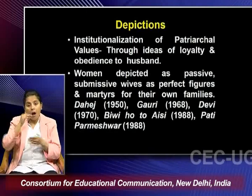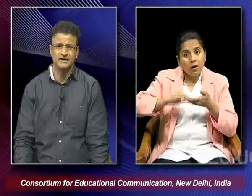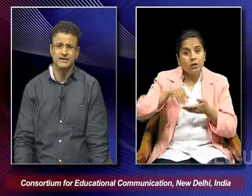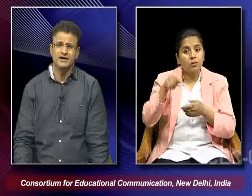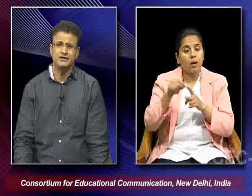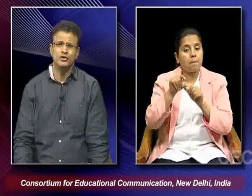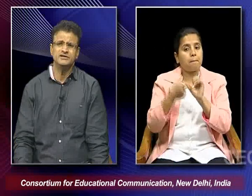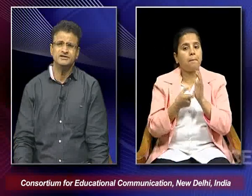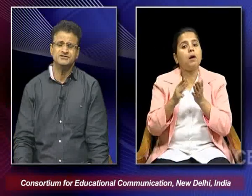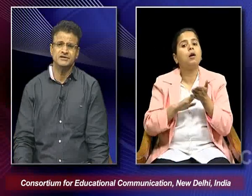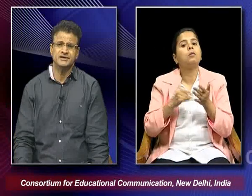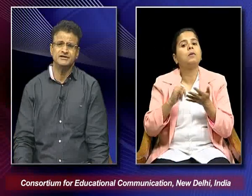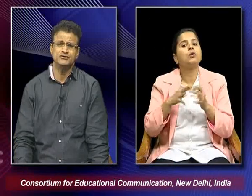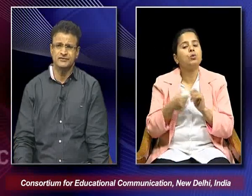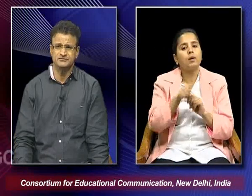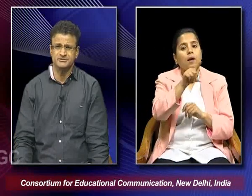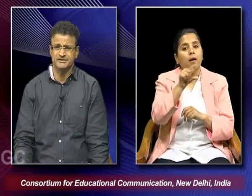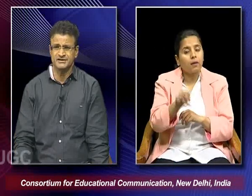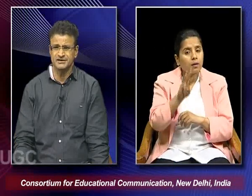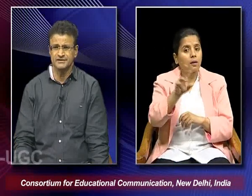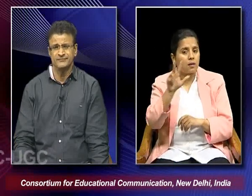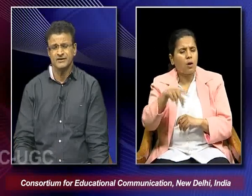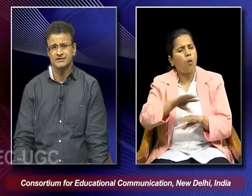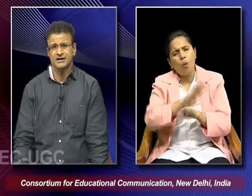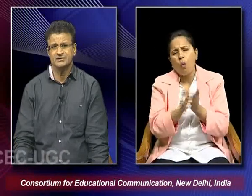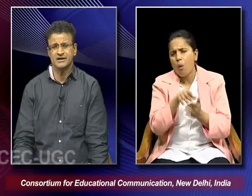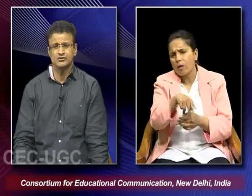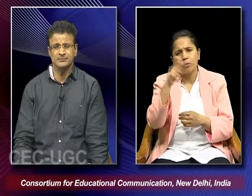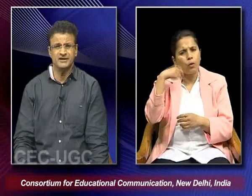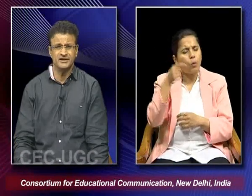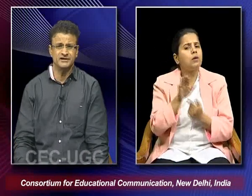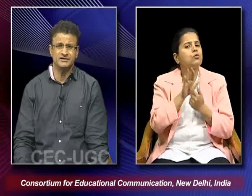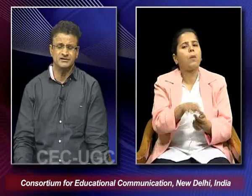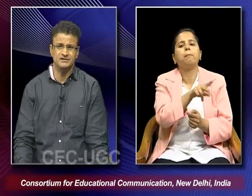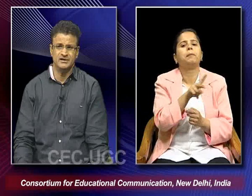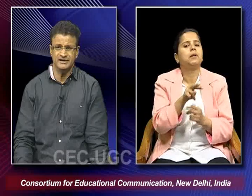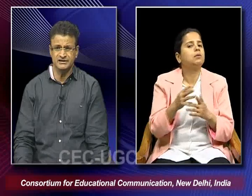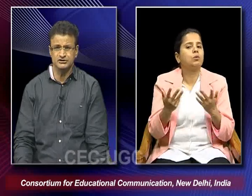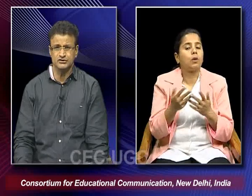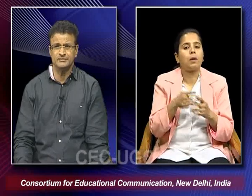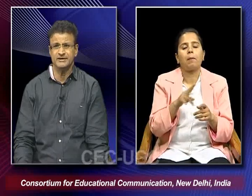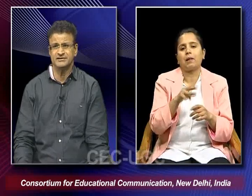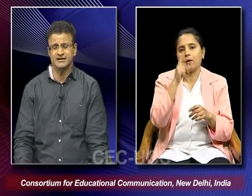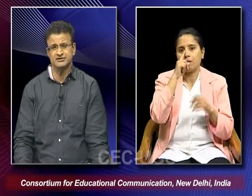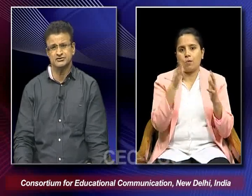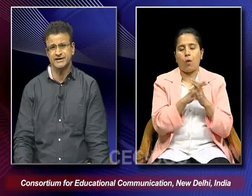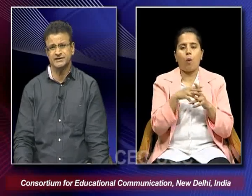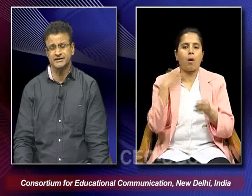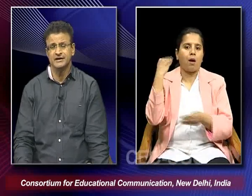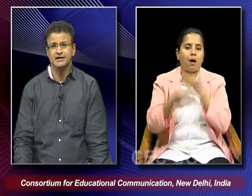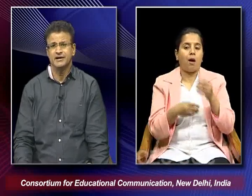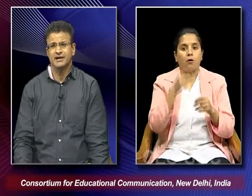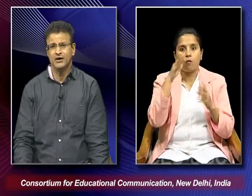1988, and all these kinds of films, basically they are trying to communicate the ideals of the patriarchal